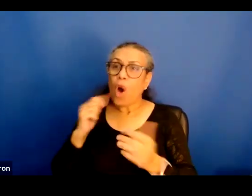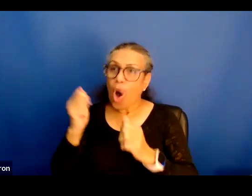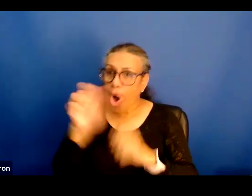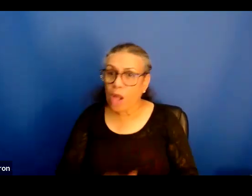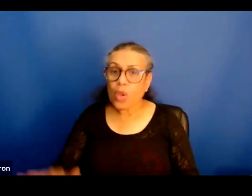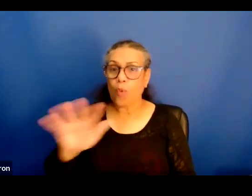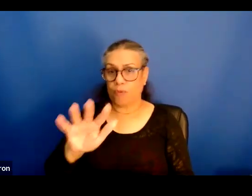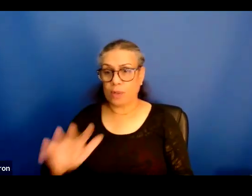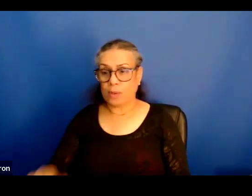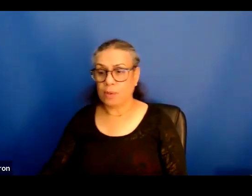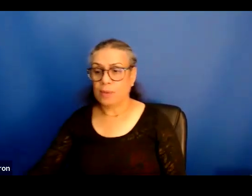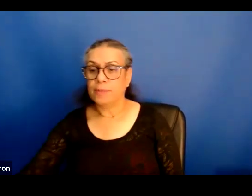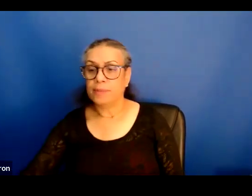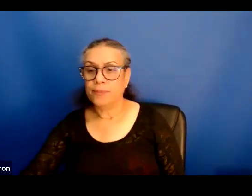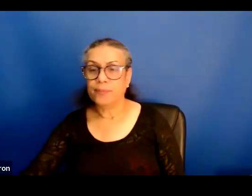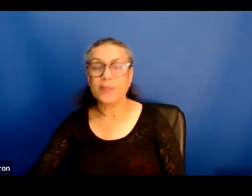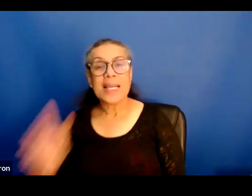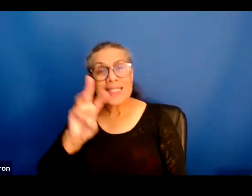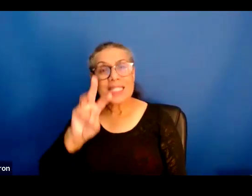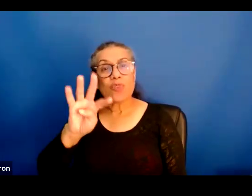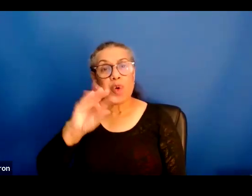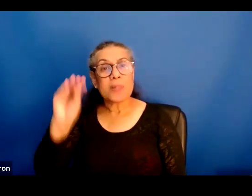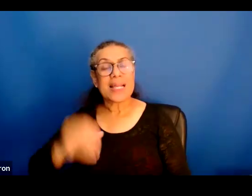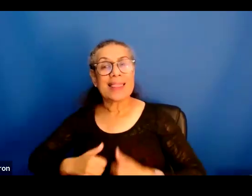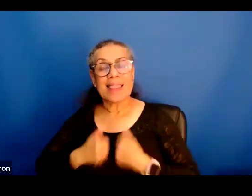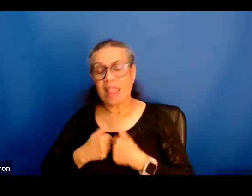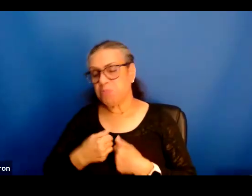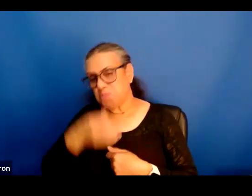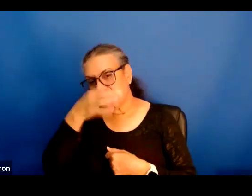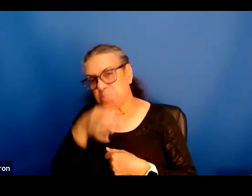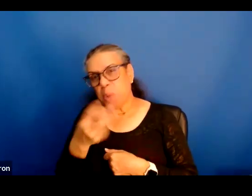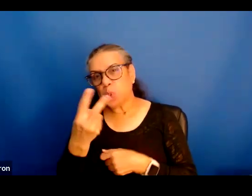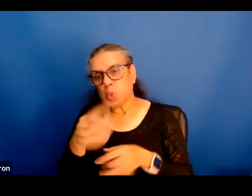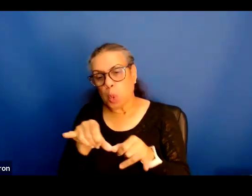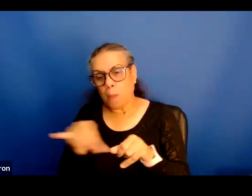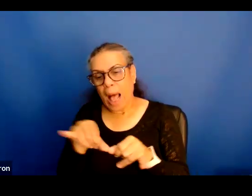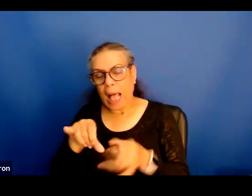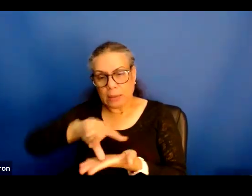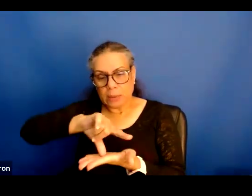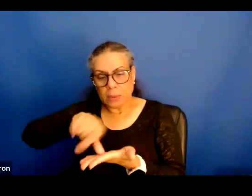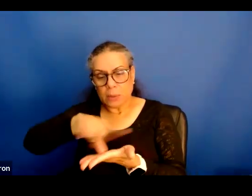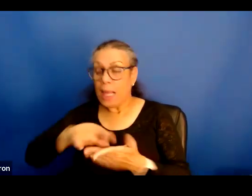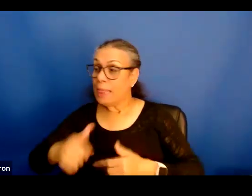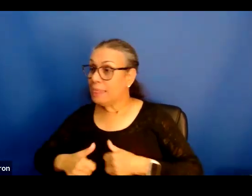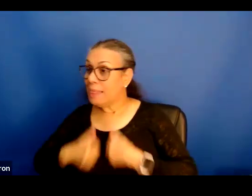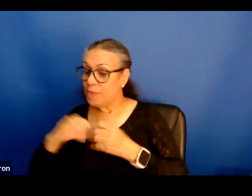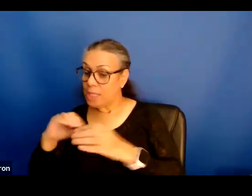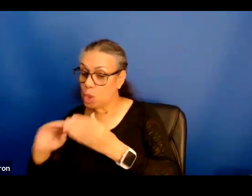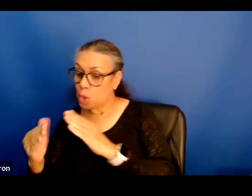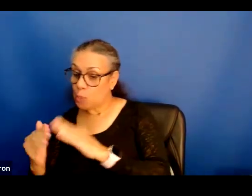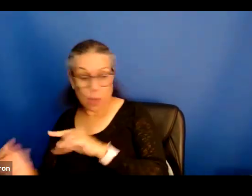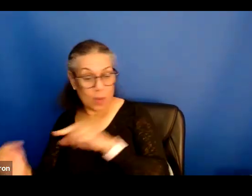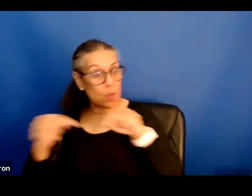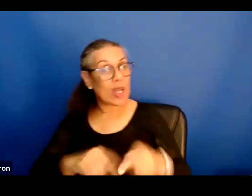West Roxbury. 64% of our students live within 2 miles of the school. Living in the community where you go to school is a high-quality